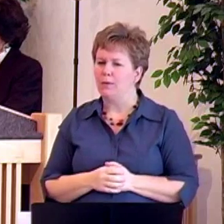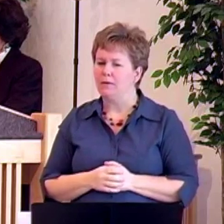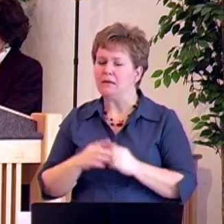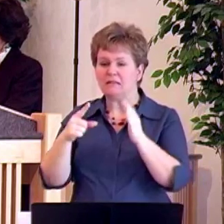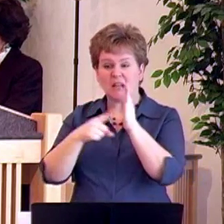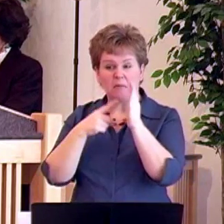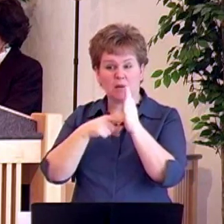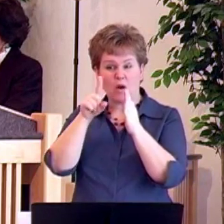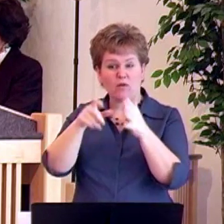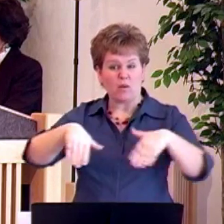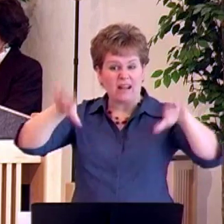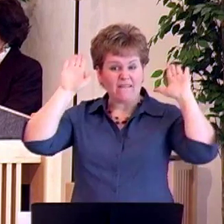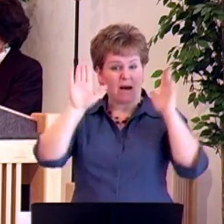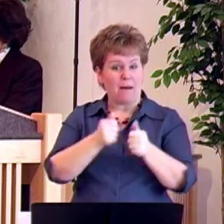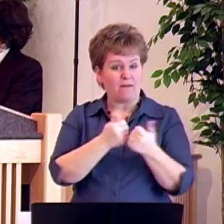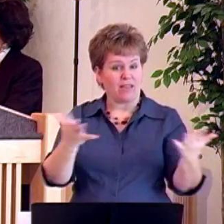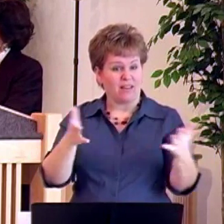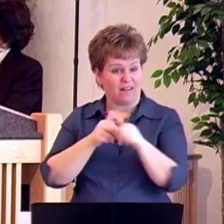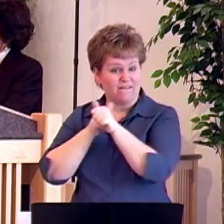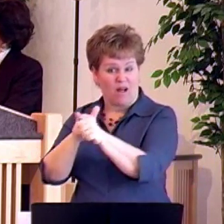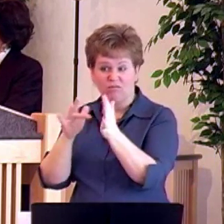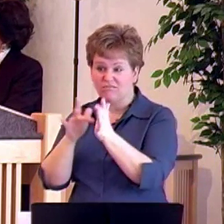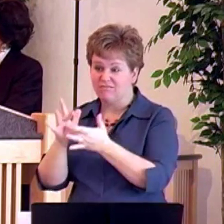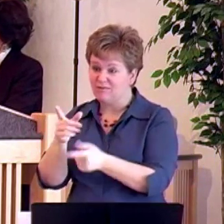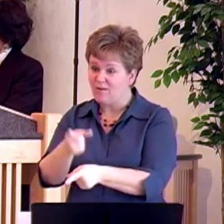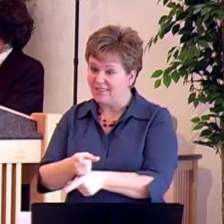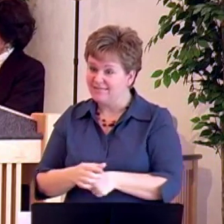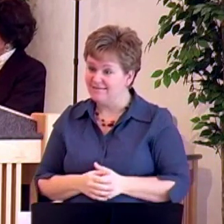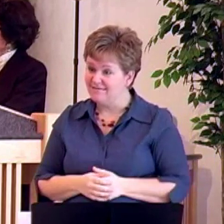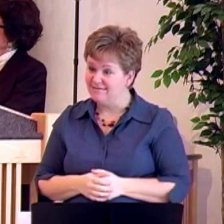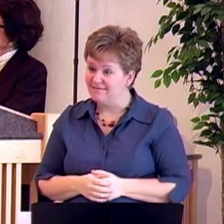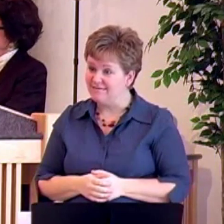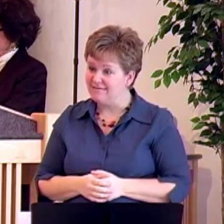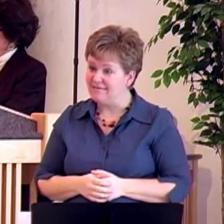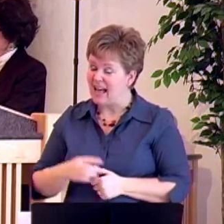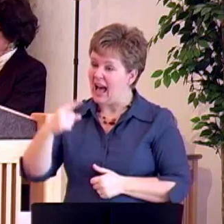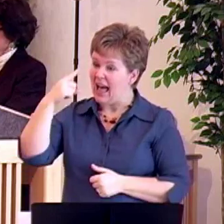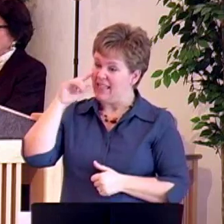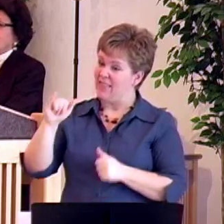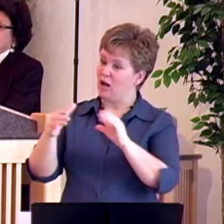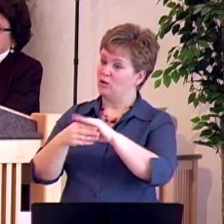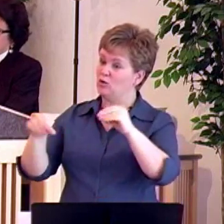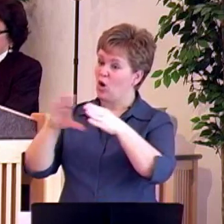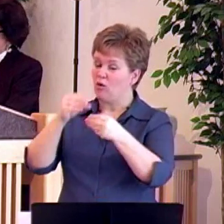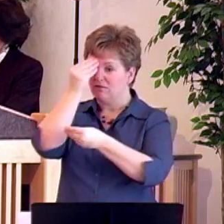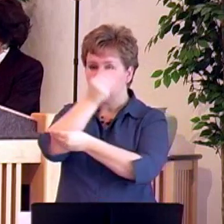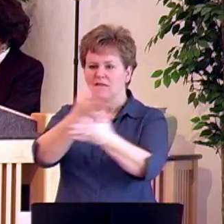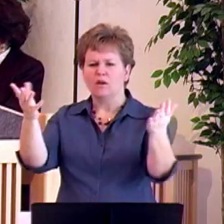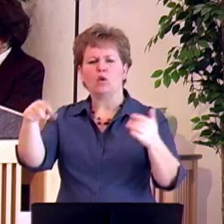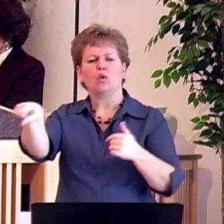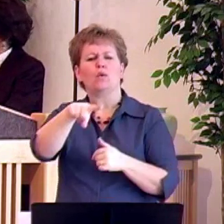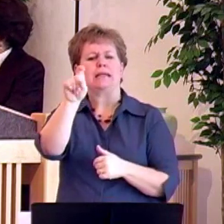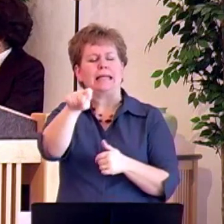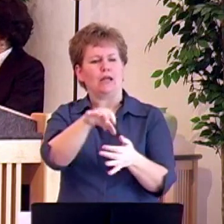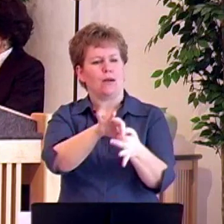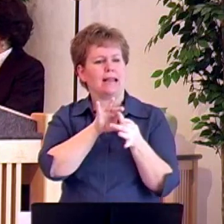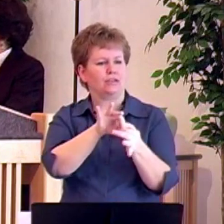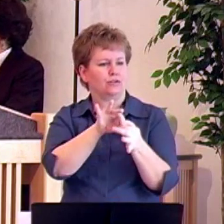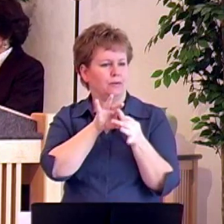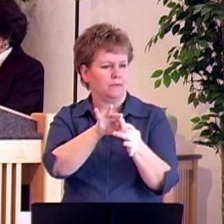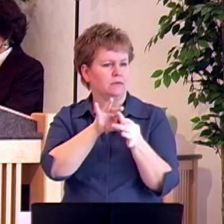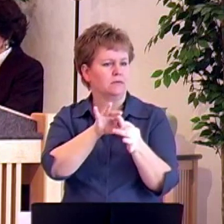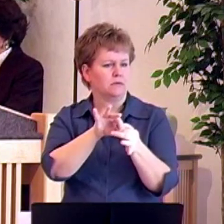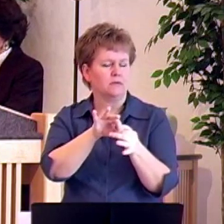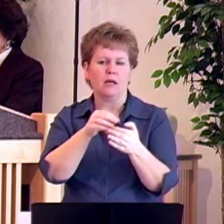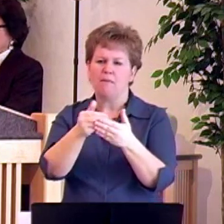and follow Jesus too. I think it says that we need relationships before we can expect